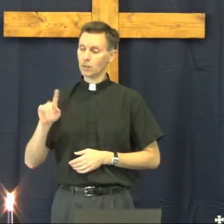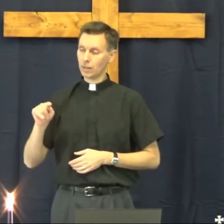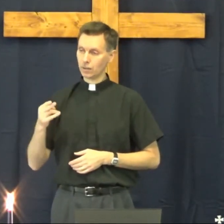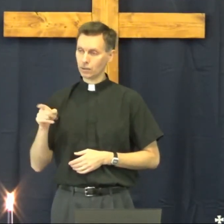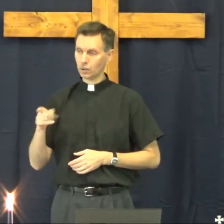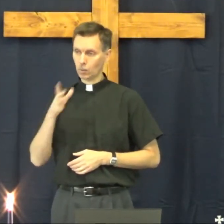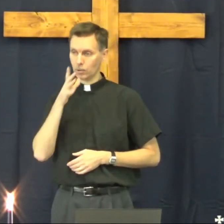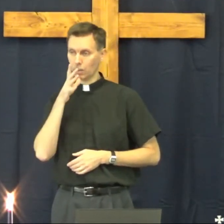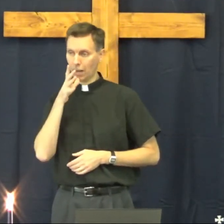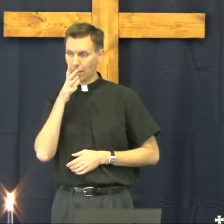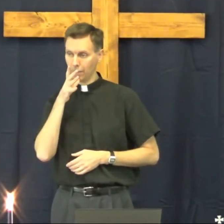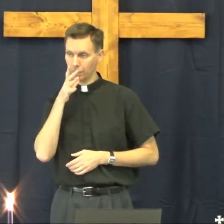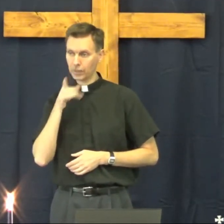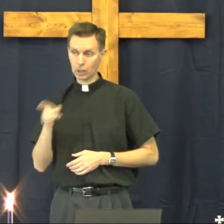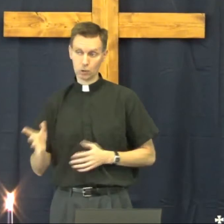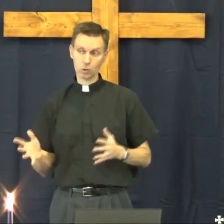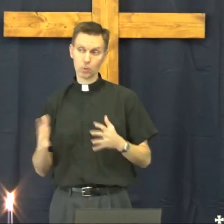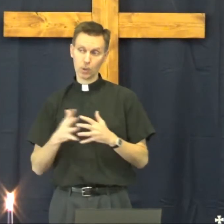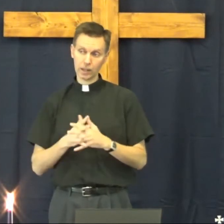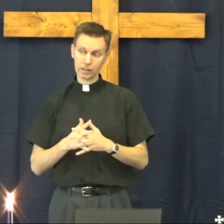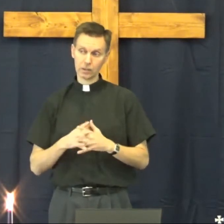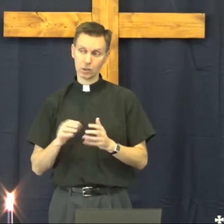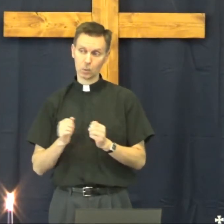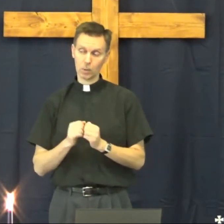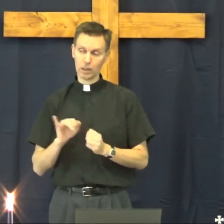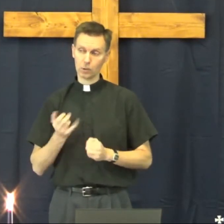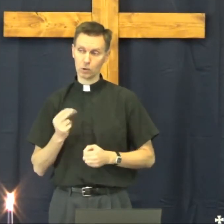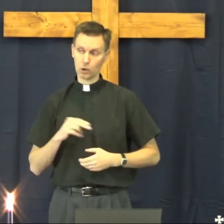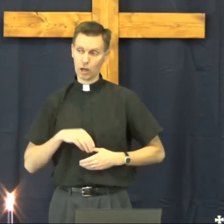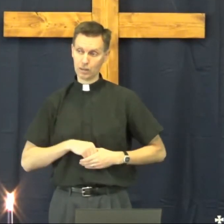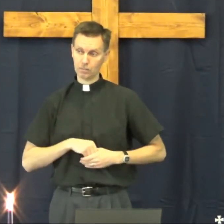Elizabeth was the mom, and she was pregnant with John.